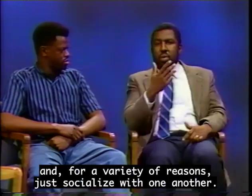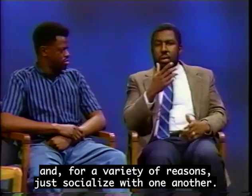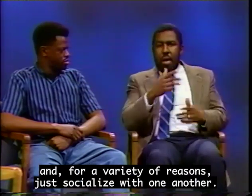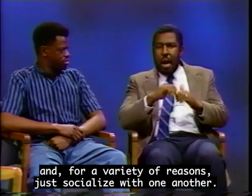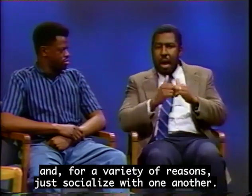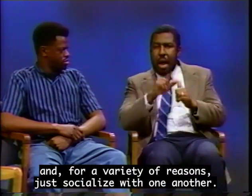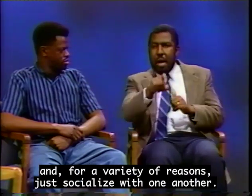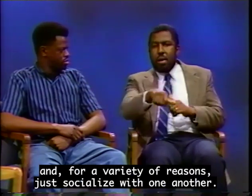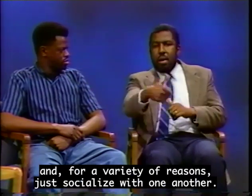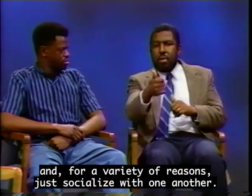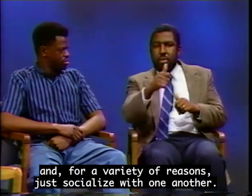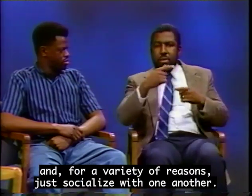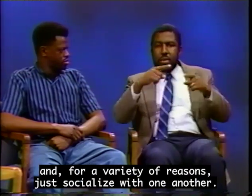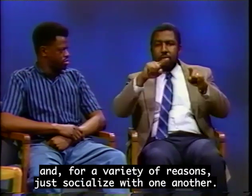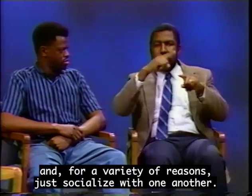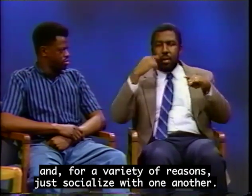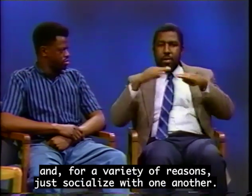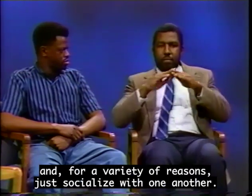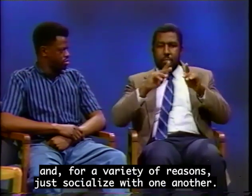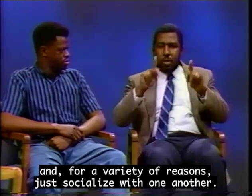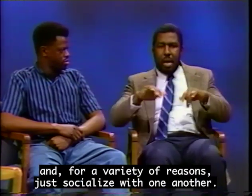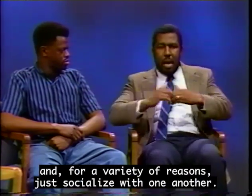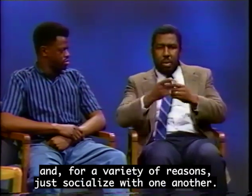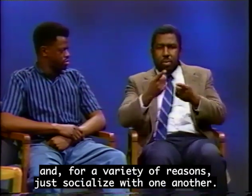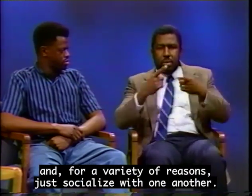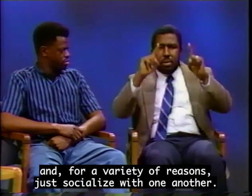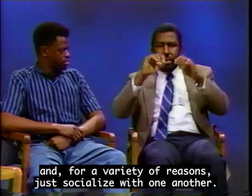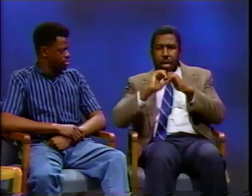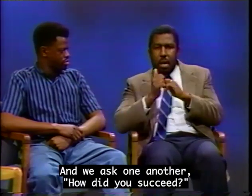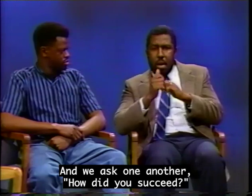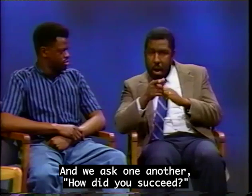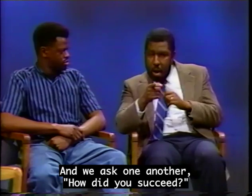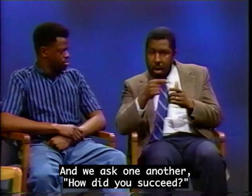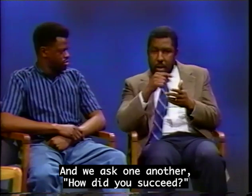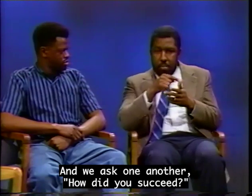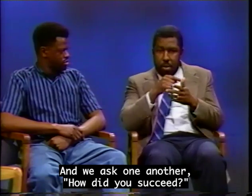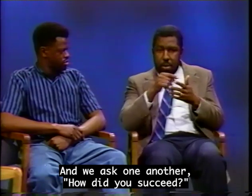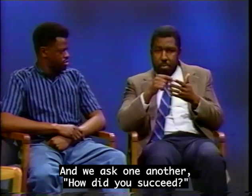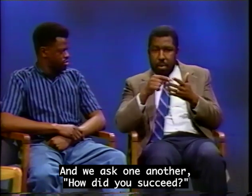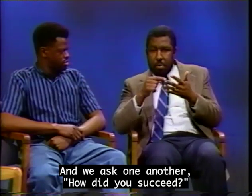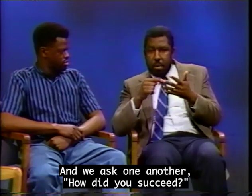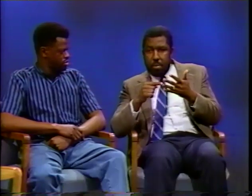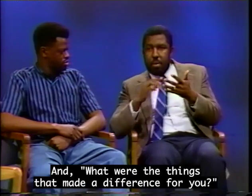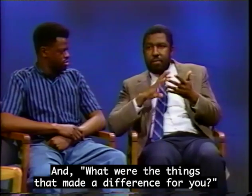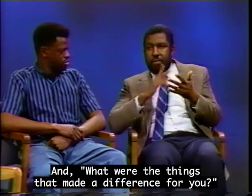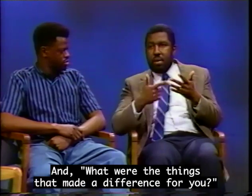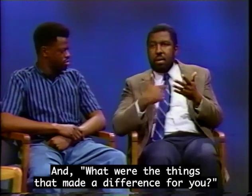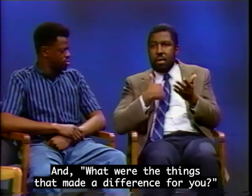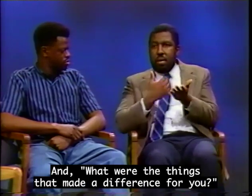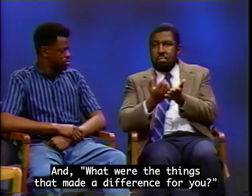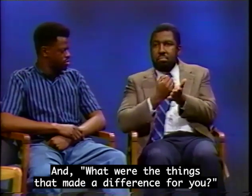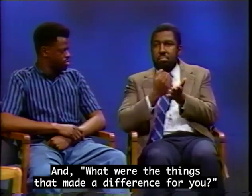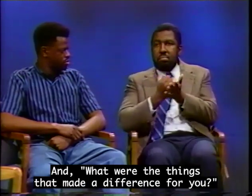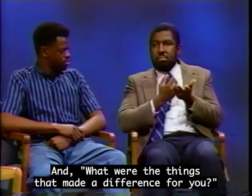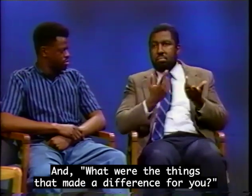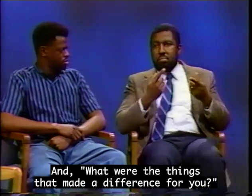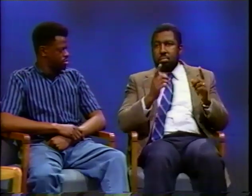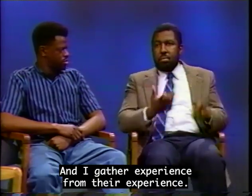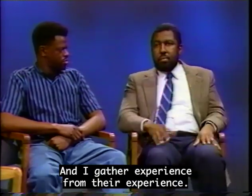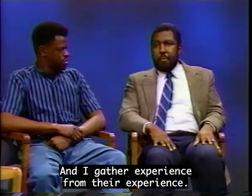for a variety of reasons, just socialize with one another. And we ask one another, how did you succeed? And what were the things that made a difference for you? And I